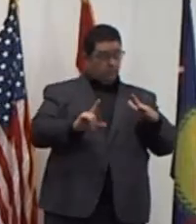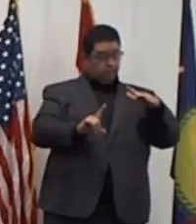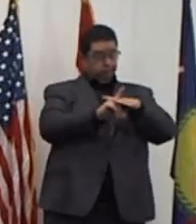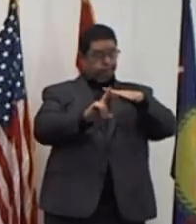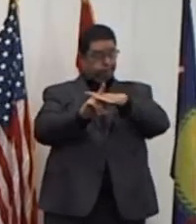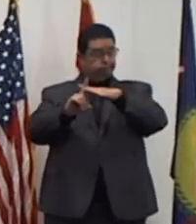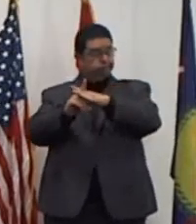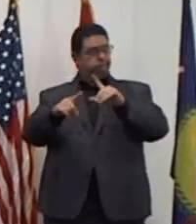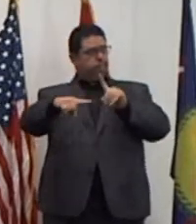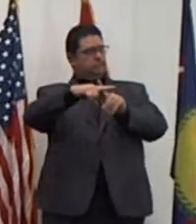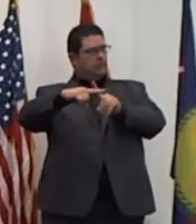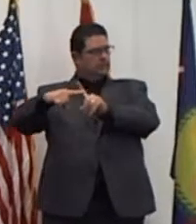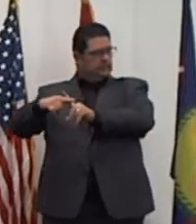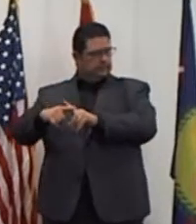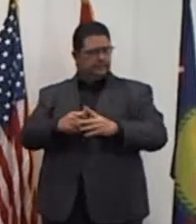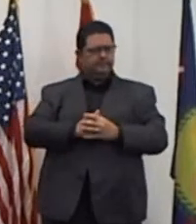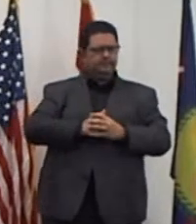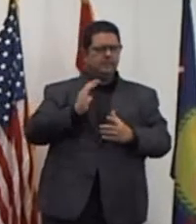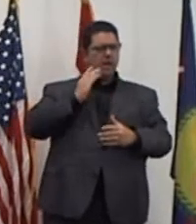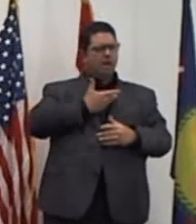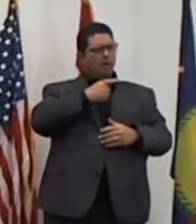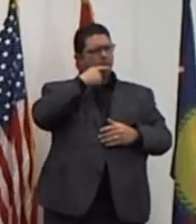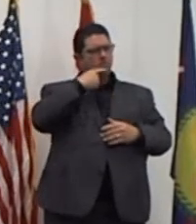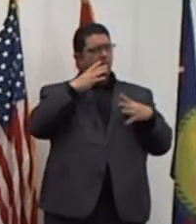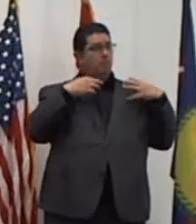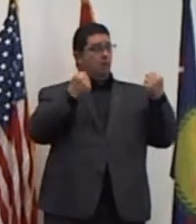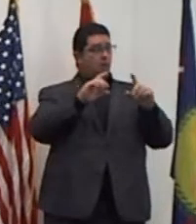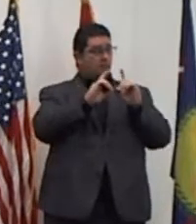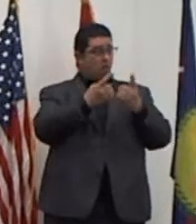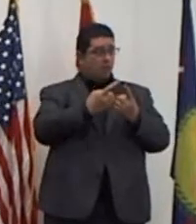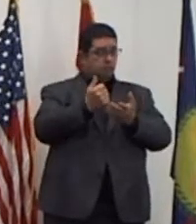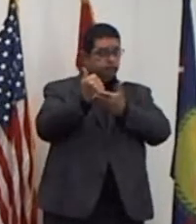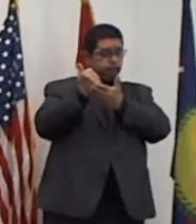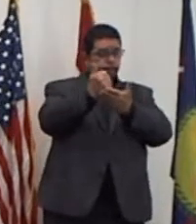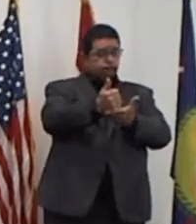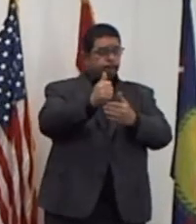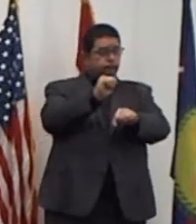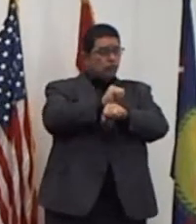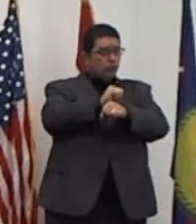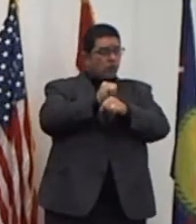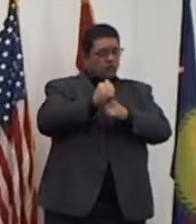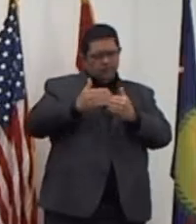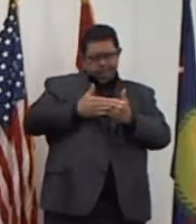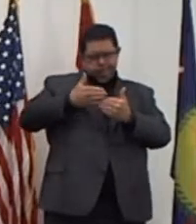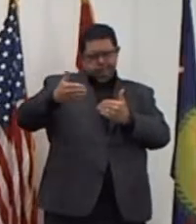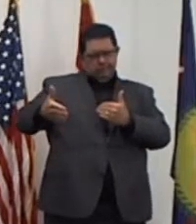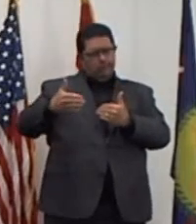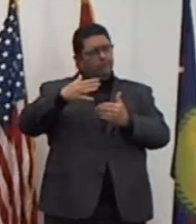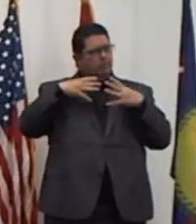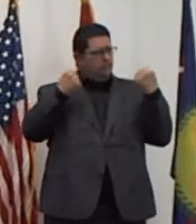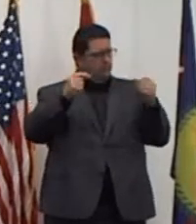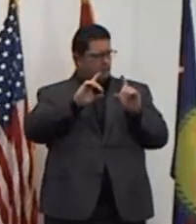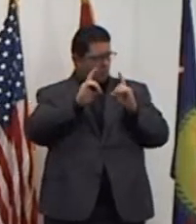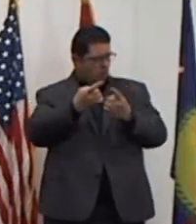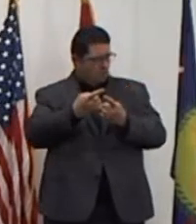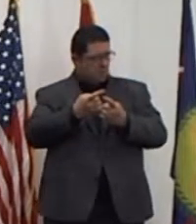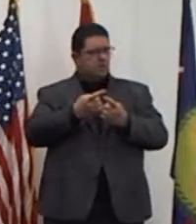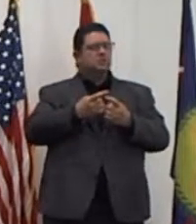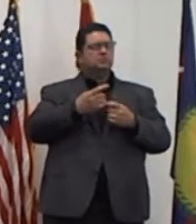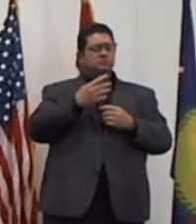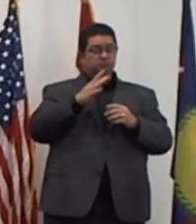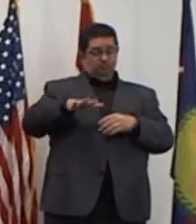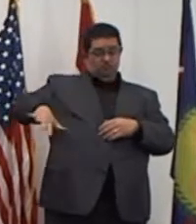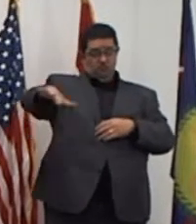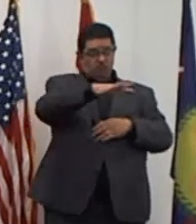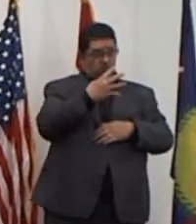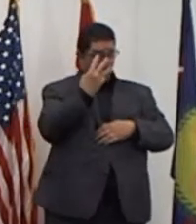positive. Our public health department, working with neighboring health departments, neighboring jurisdictions across 4 counties